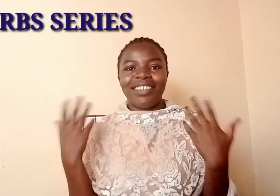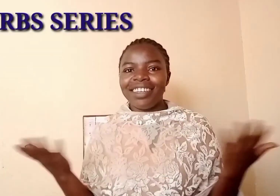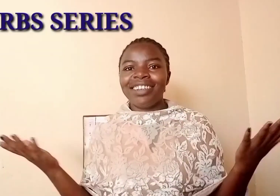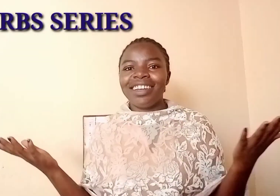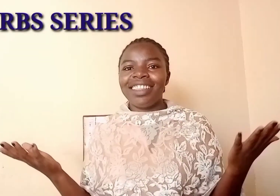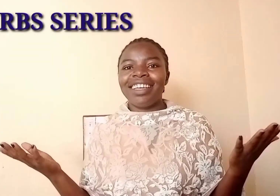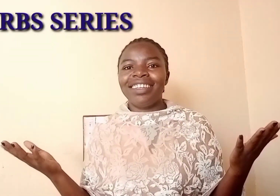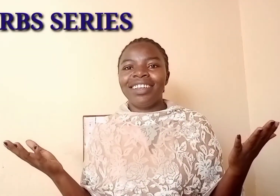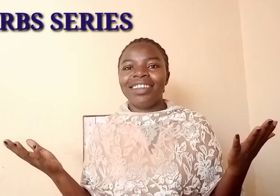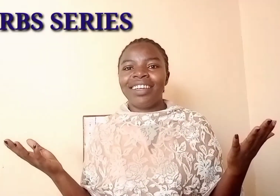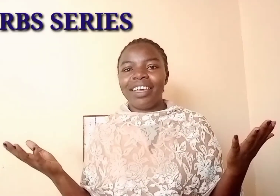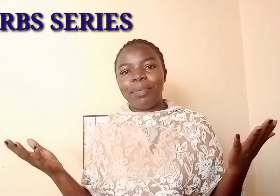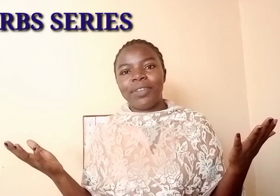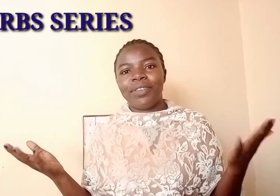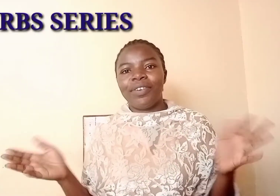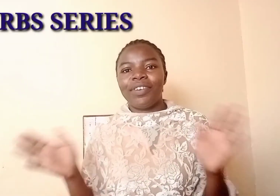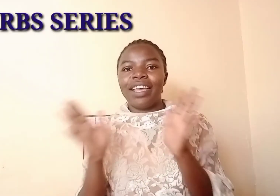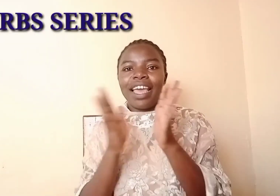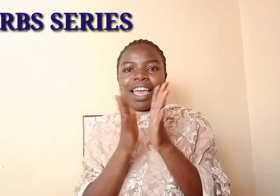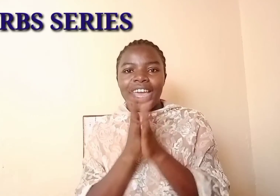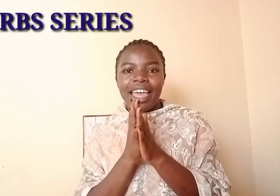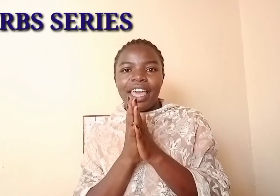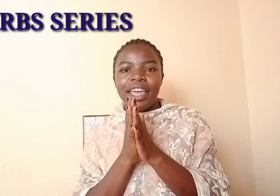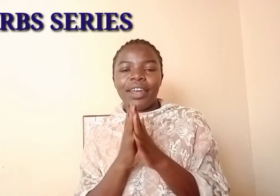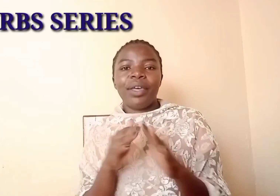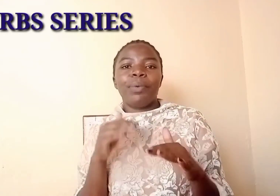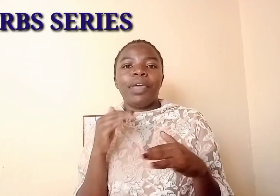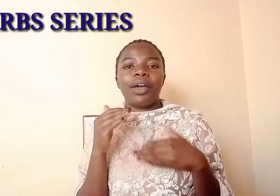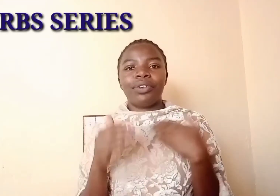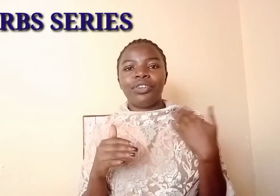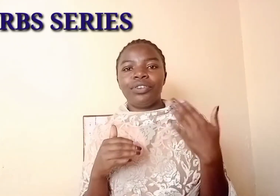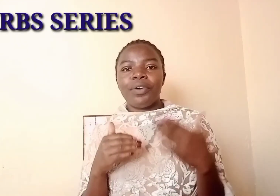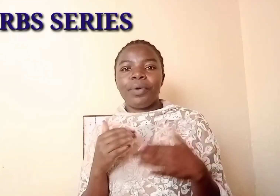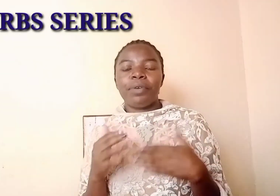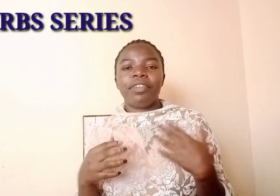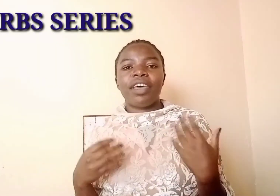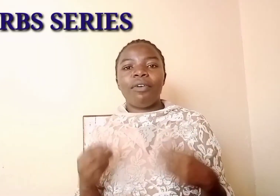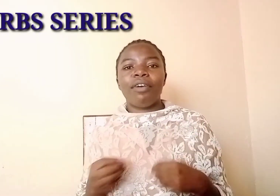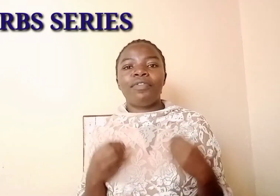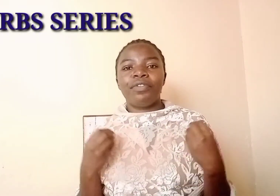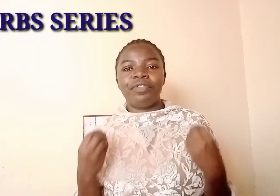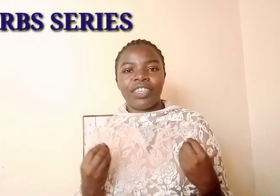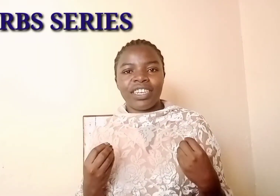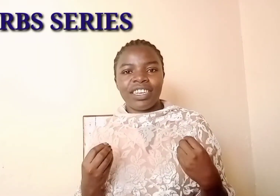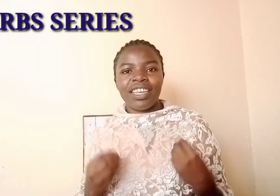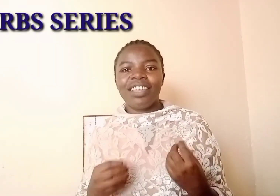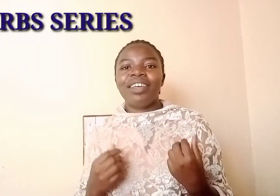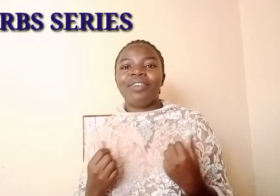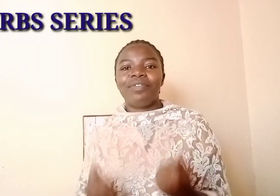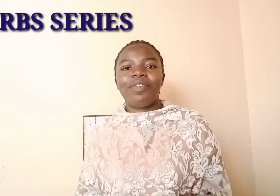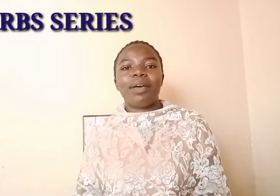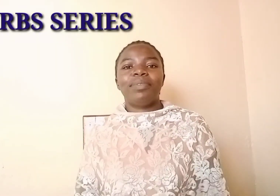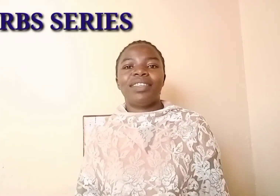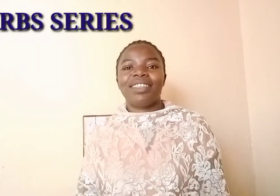yet another episode and we are continuing with our 15 verbs.